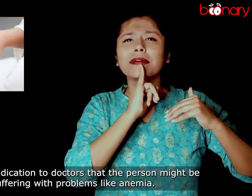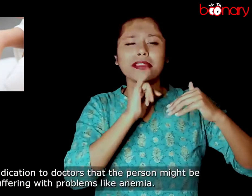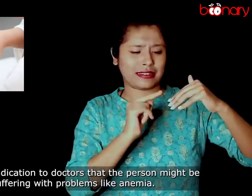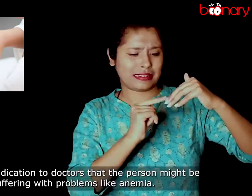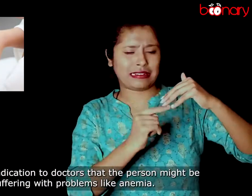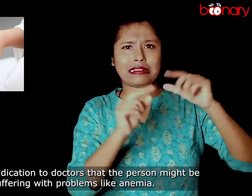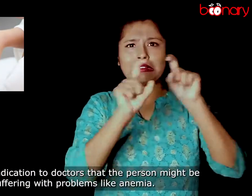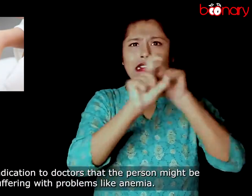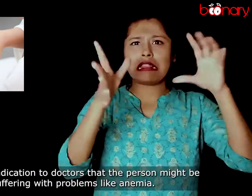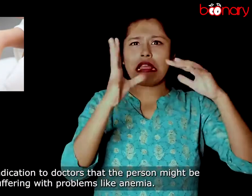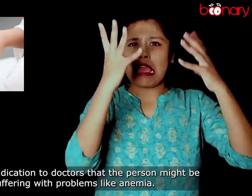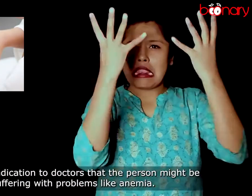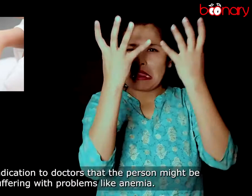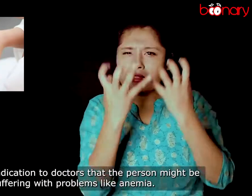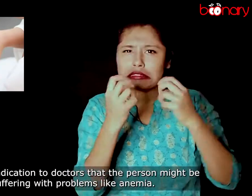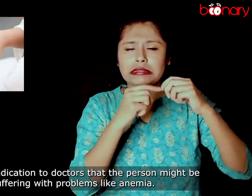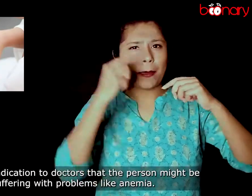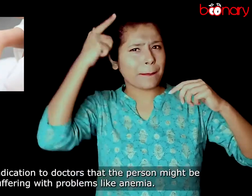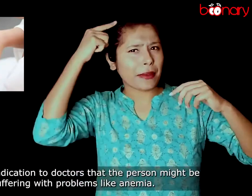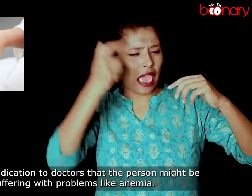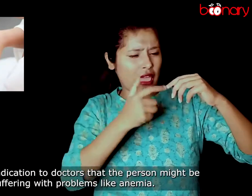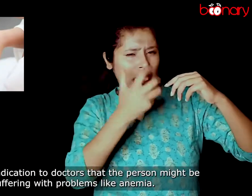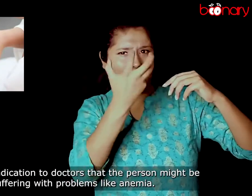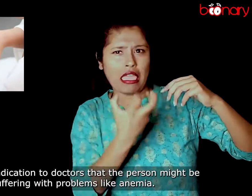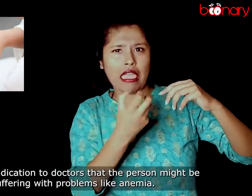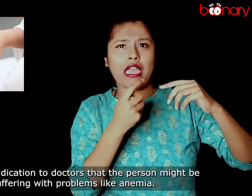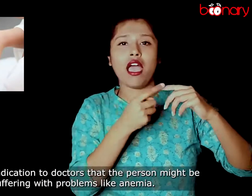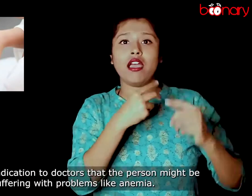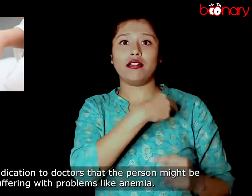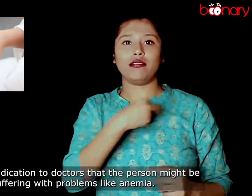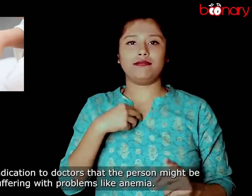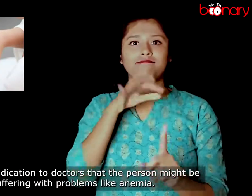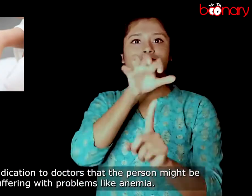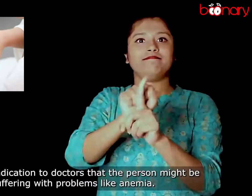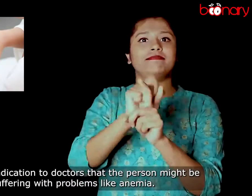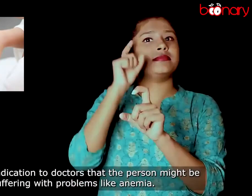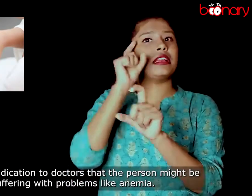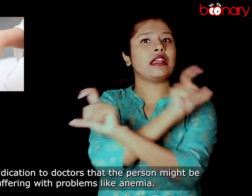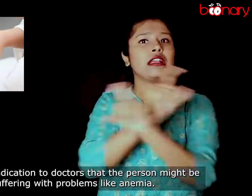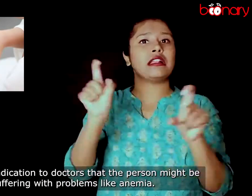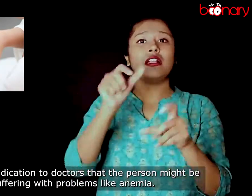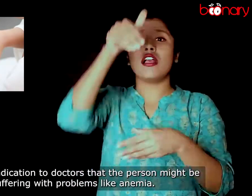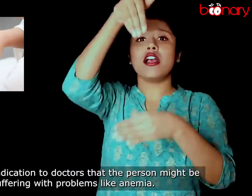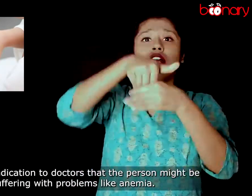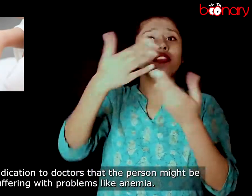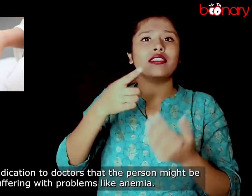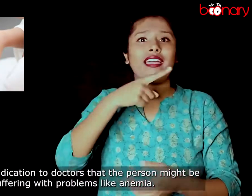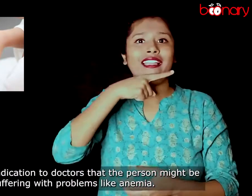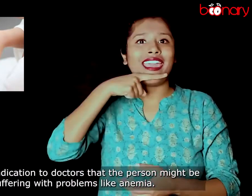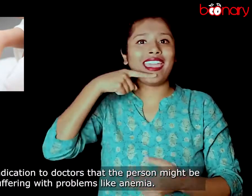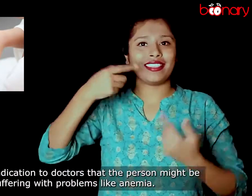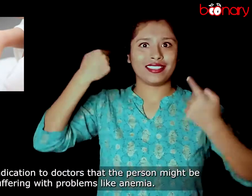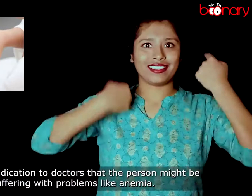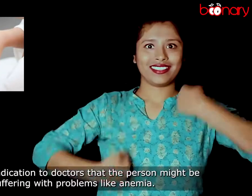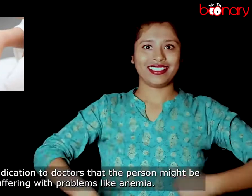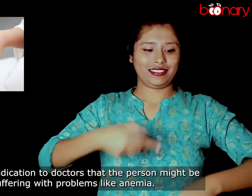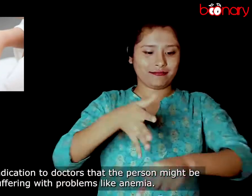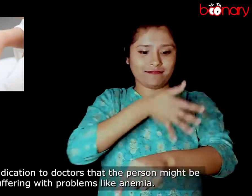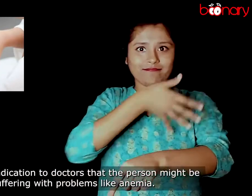This is an indication to doctors that the person might be suffering with problems like anemia.